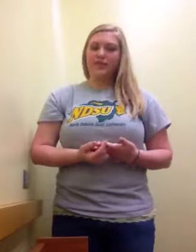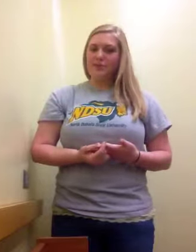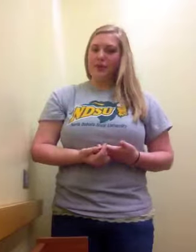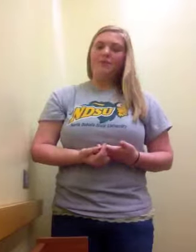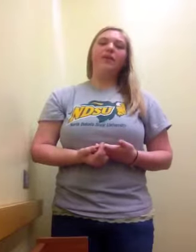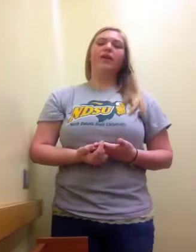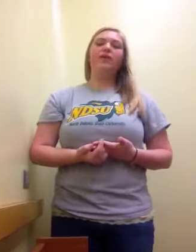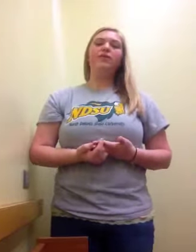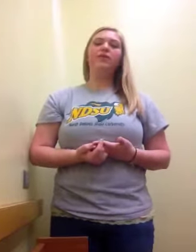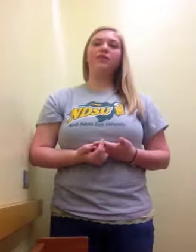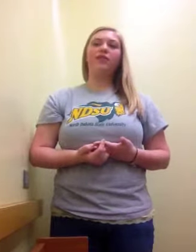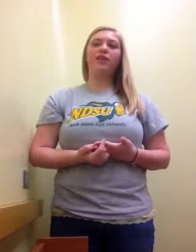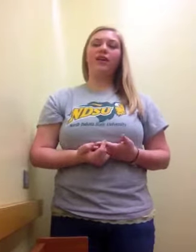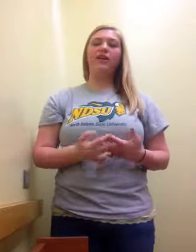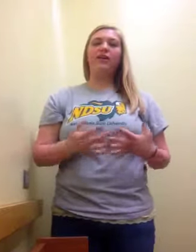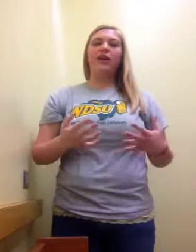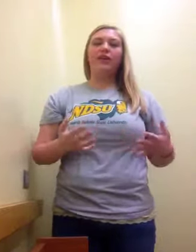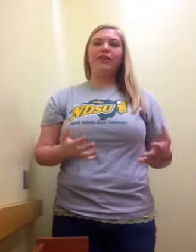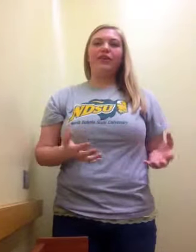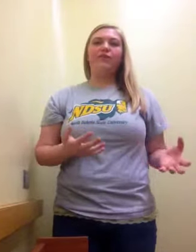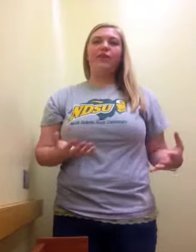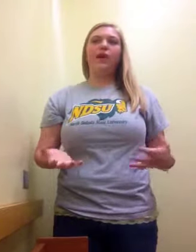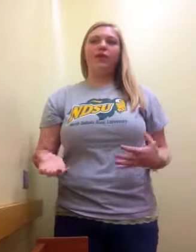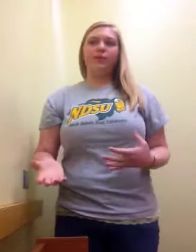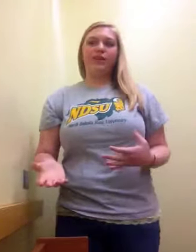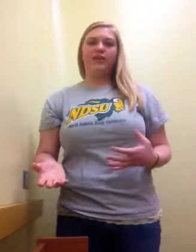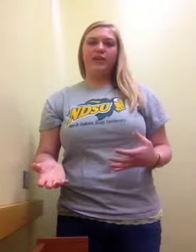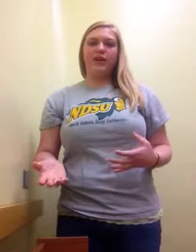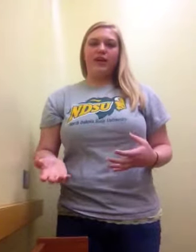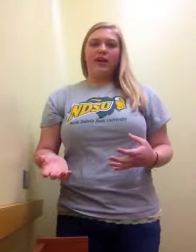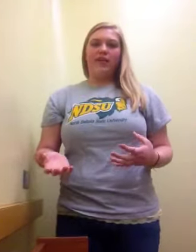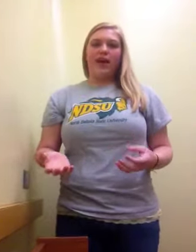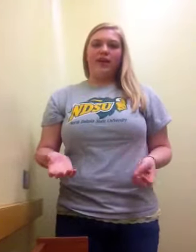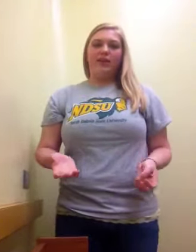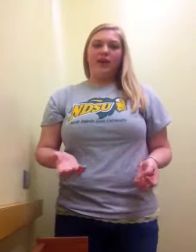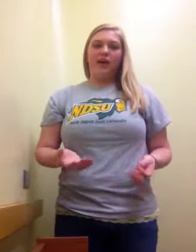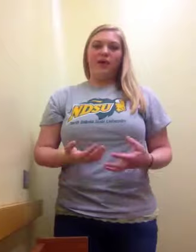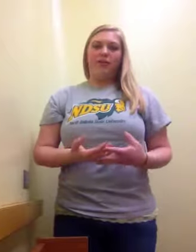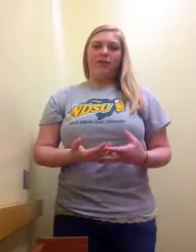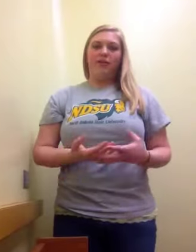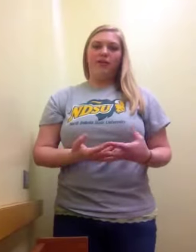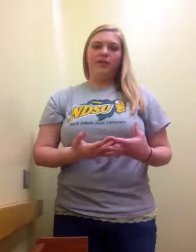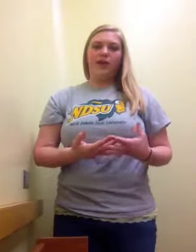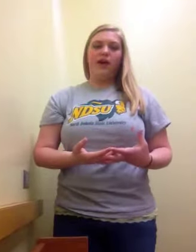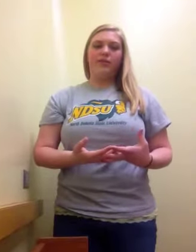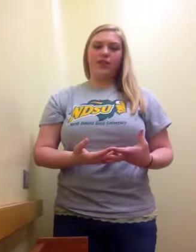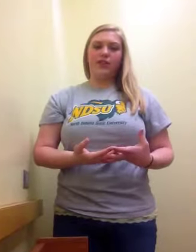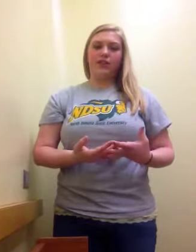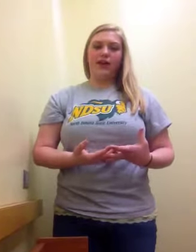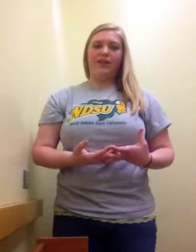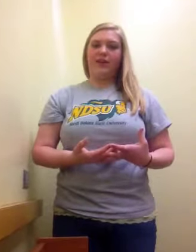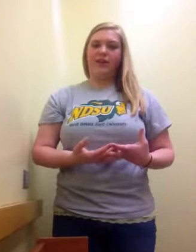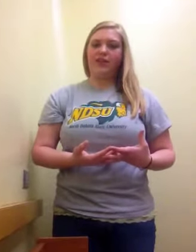simple. Then there are a few other words that come up in conversation a lot that I'd like to show